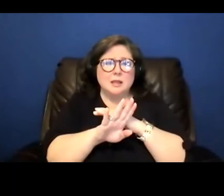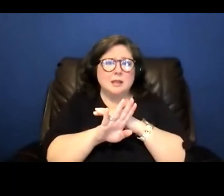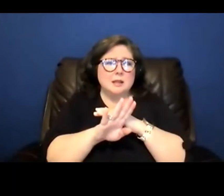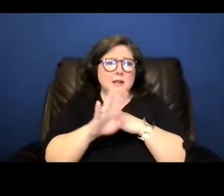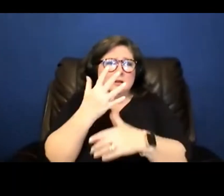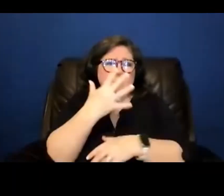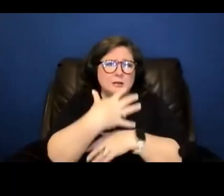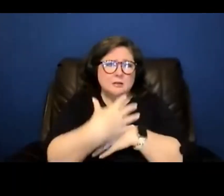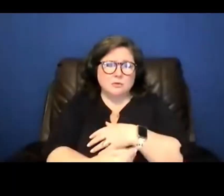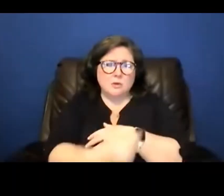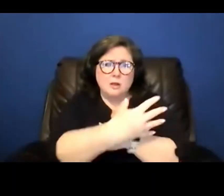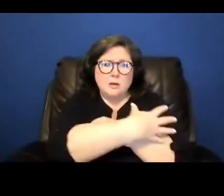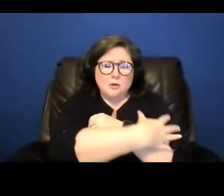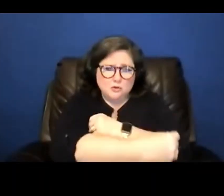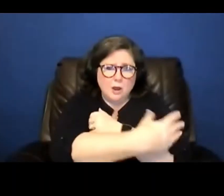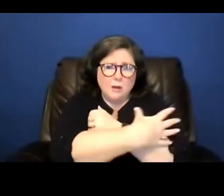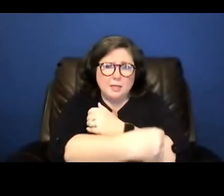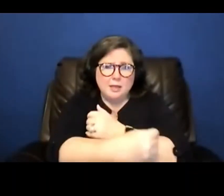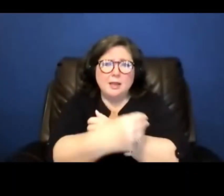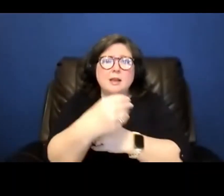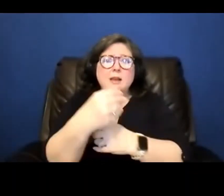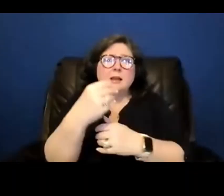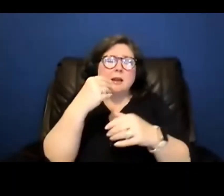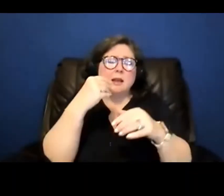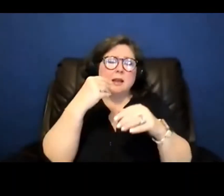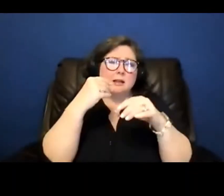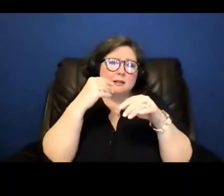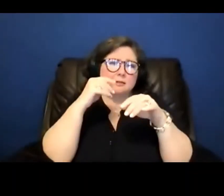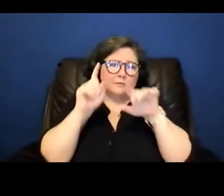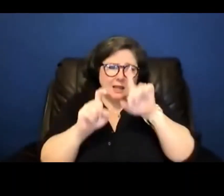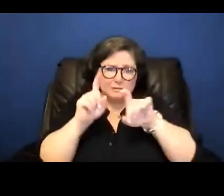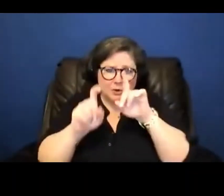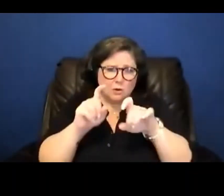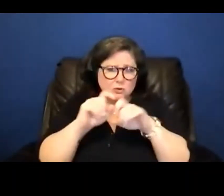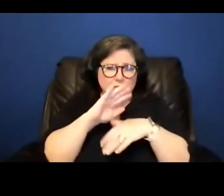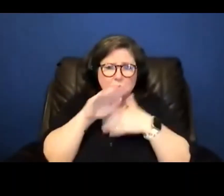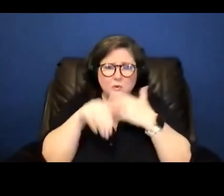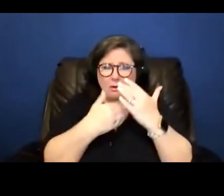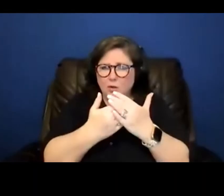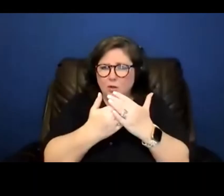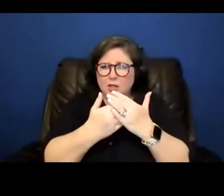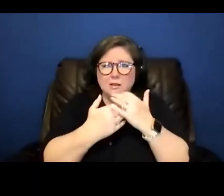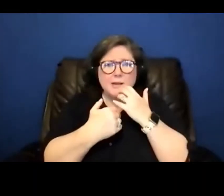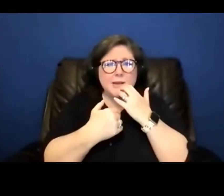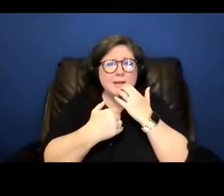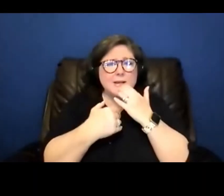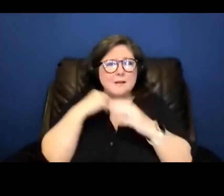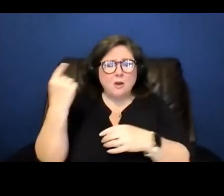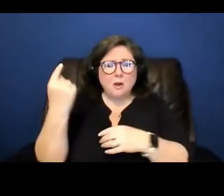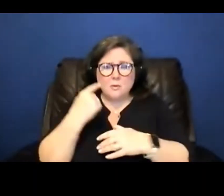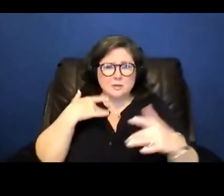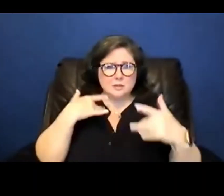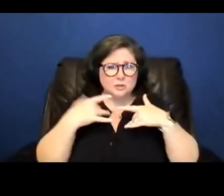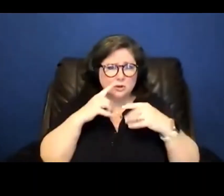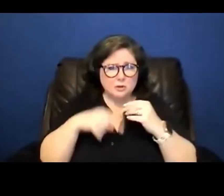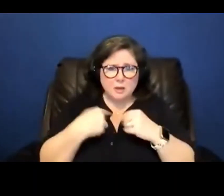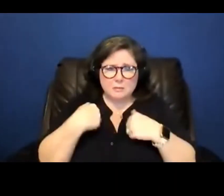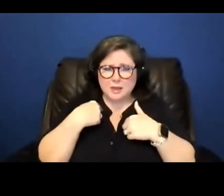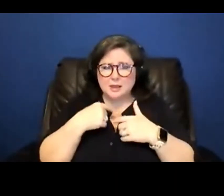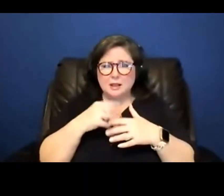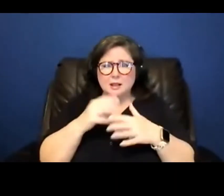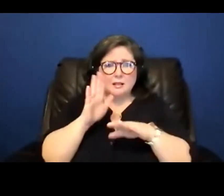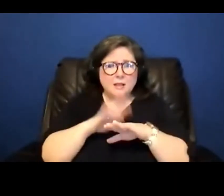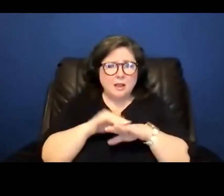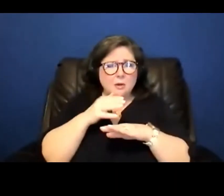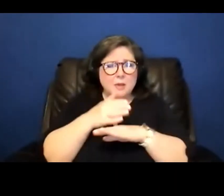blood, they ask me questions, and they're always concerned about me. They called me after I got